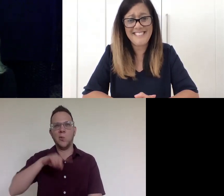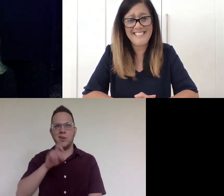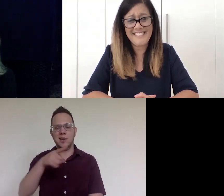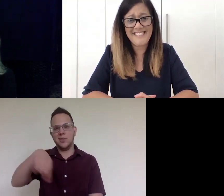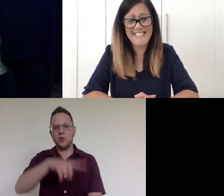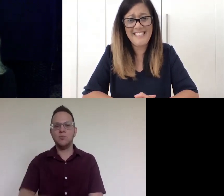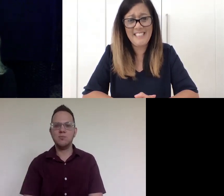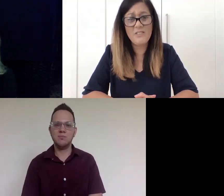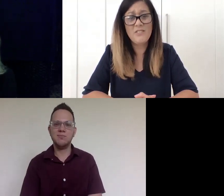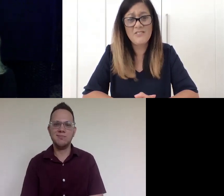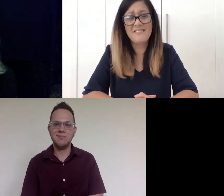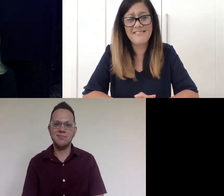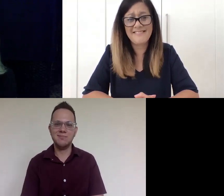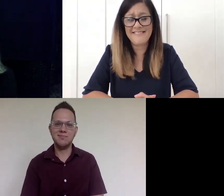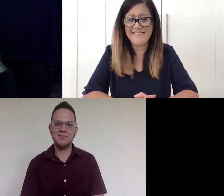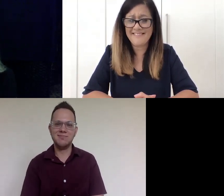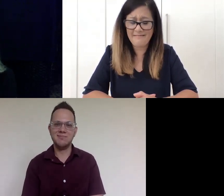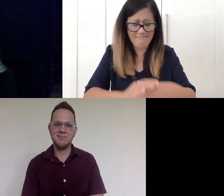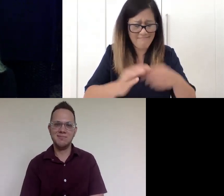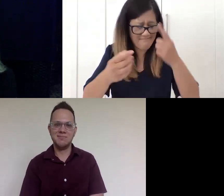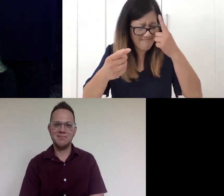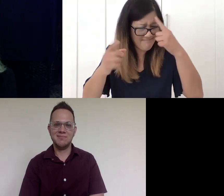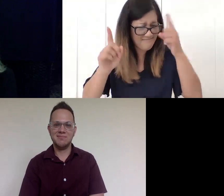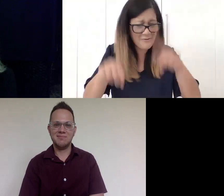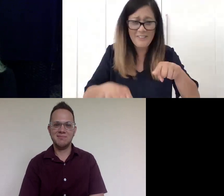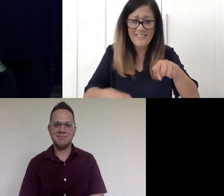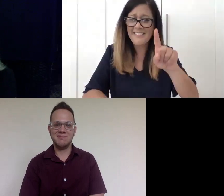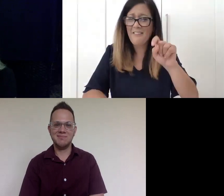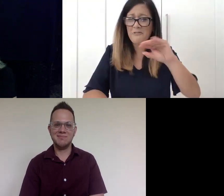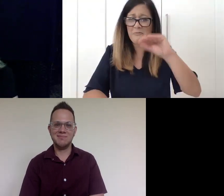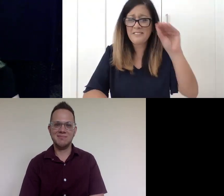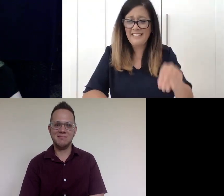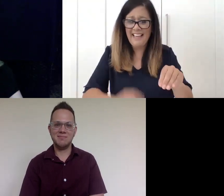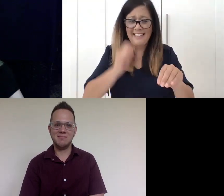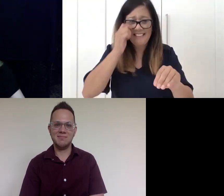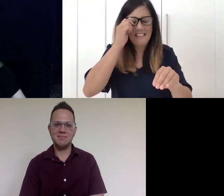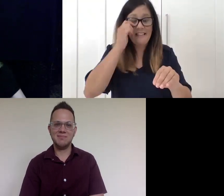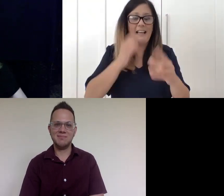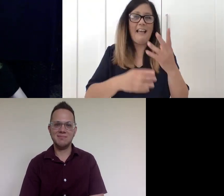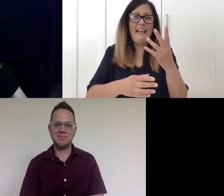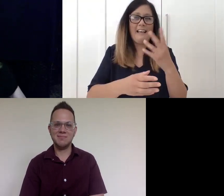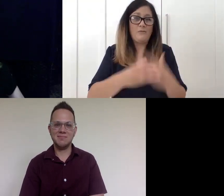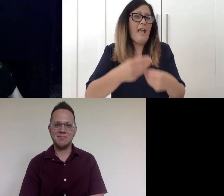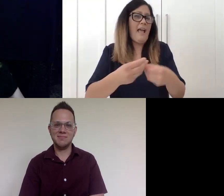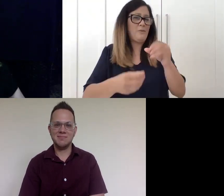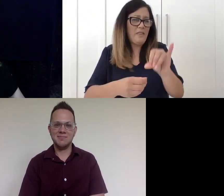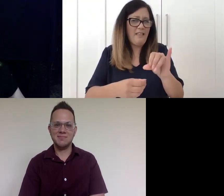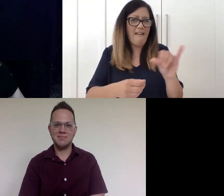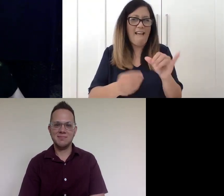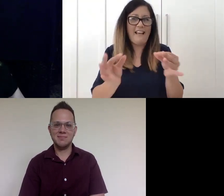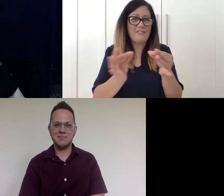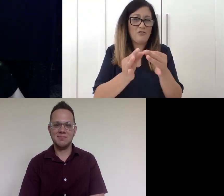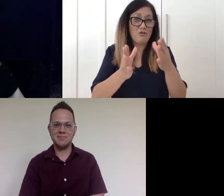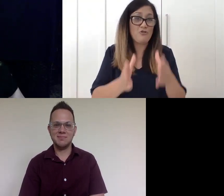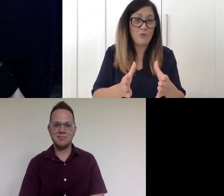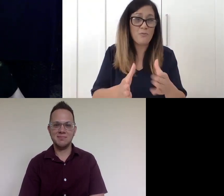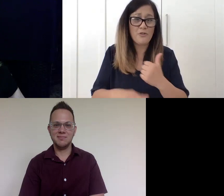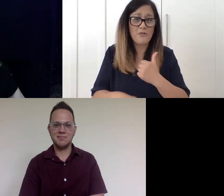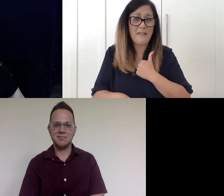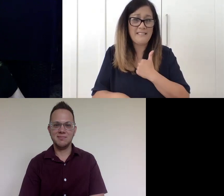especially if it's healthcare, because we need you. Boy, I agree with you 100%,